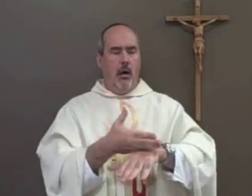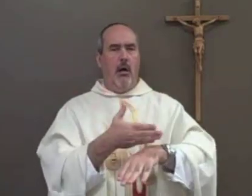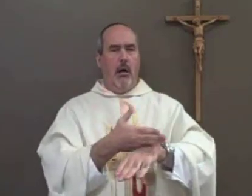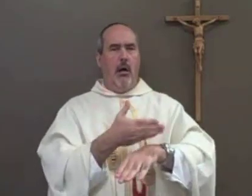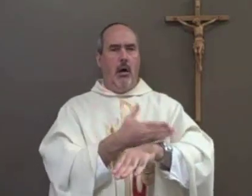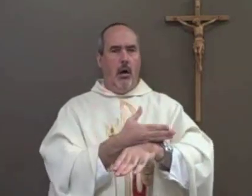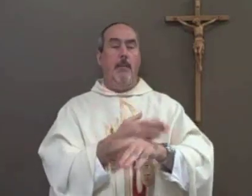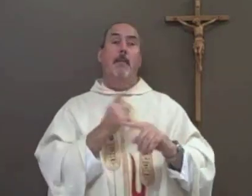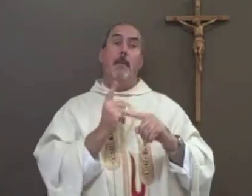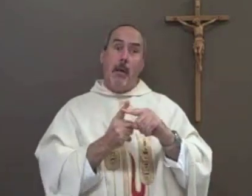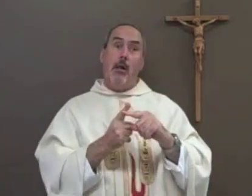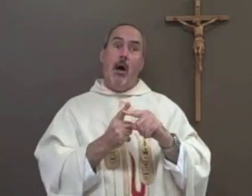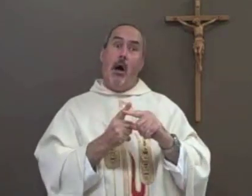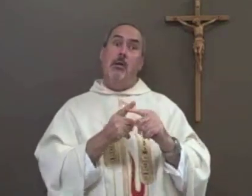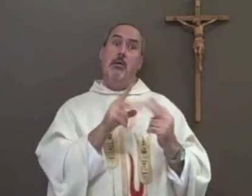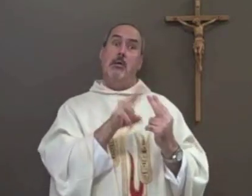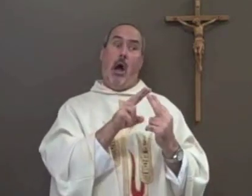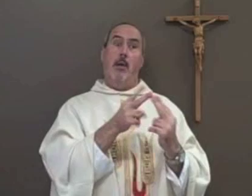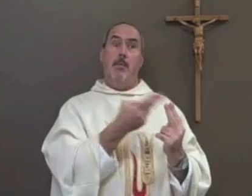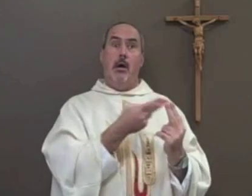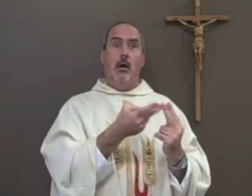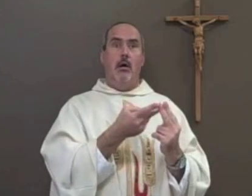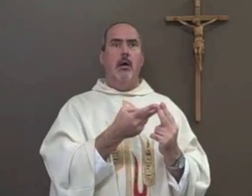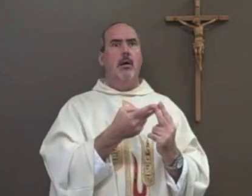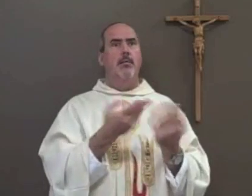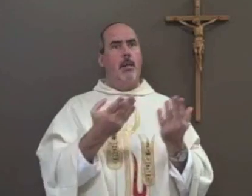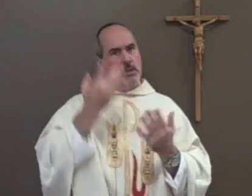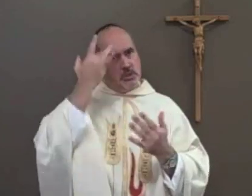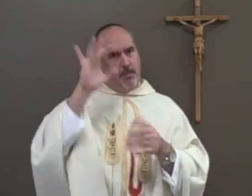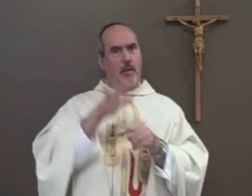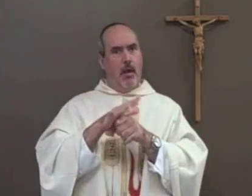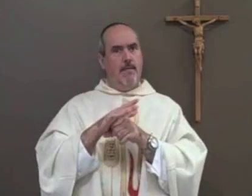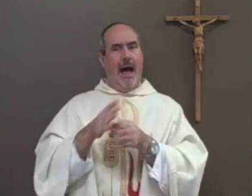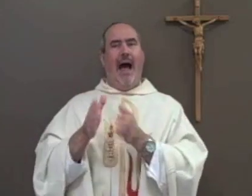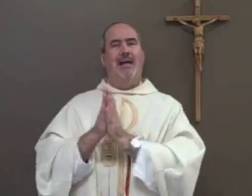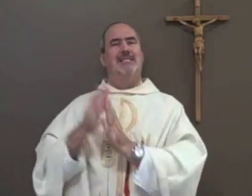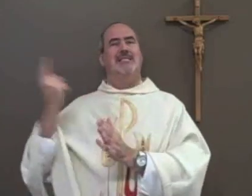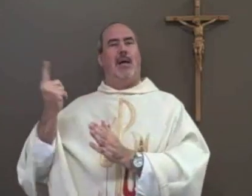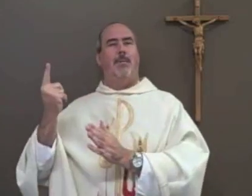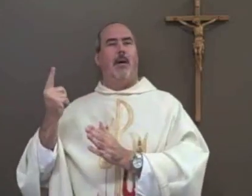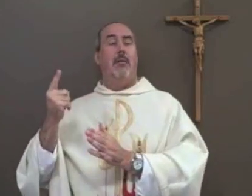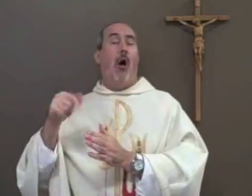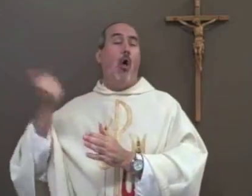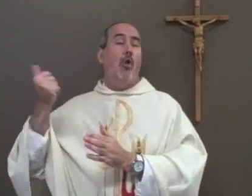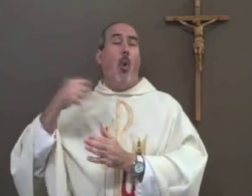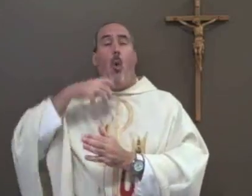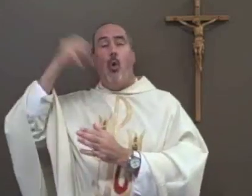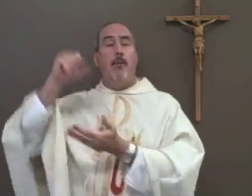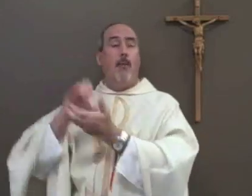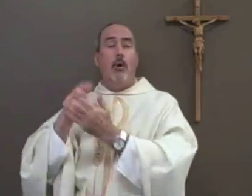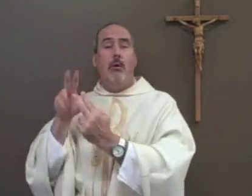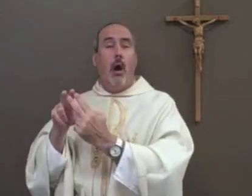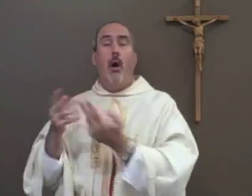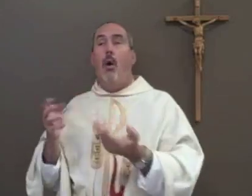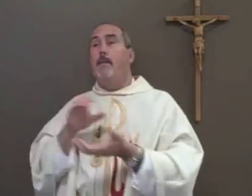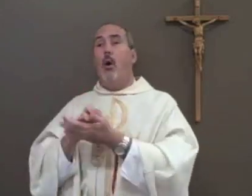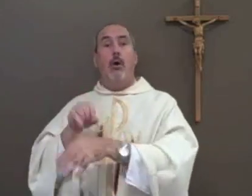something happens, they try and work it out and their marriage improves little by little. Sometimes they might even ask an older,